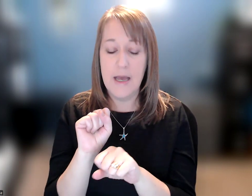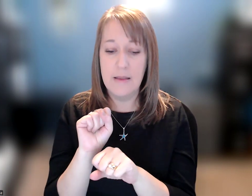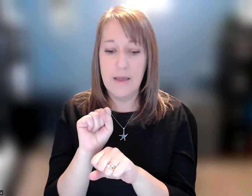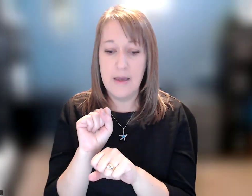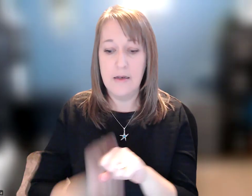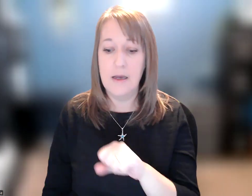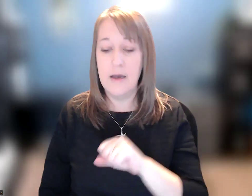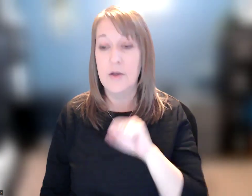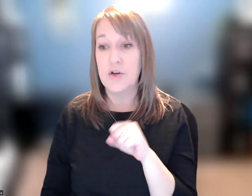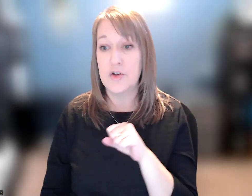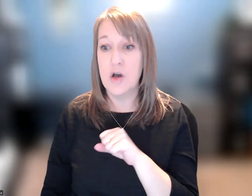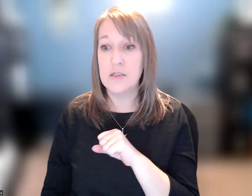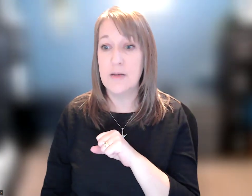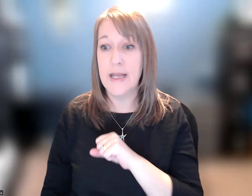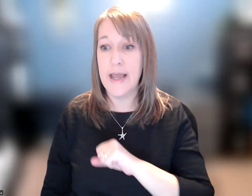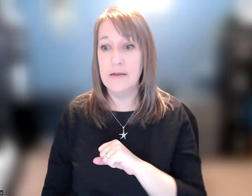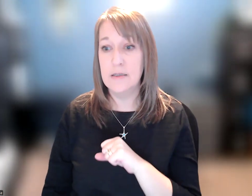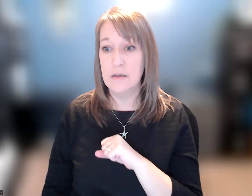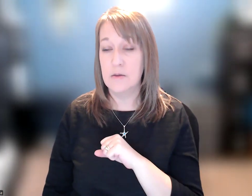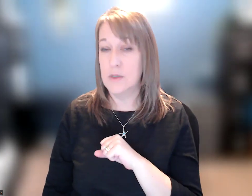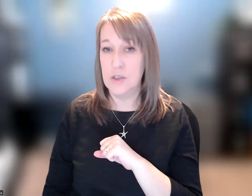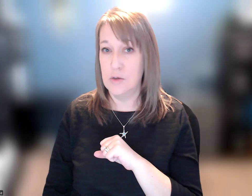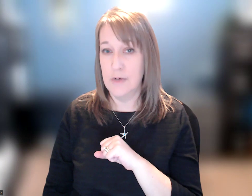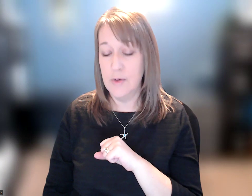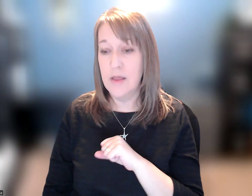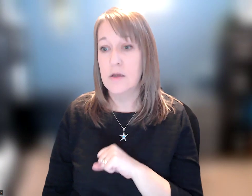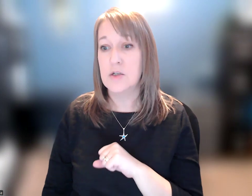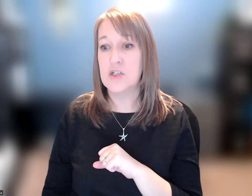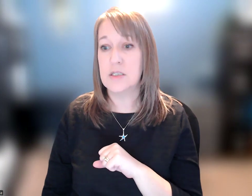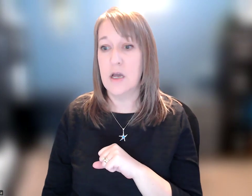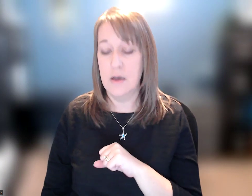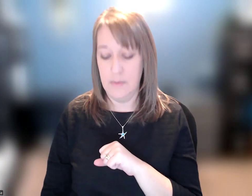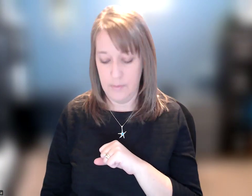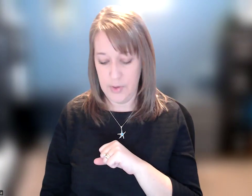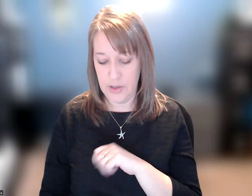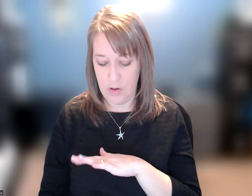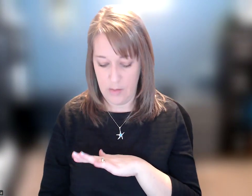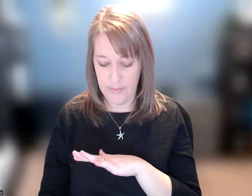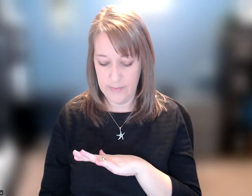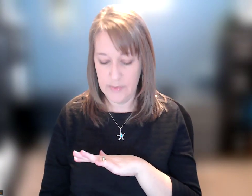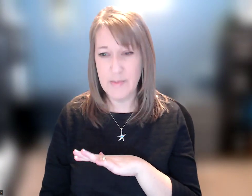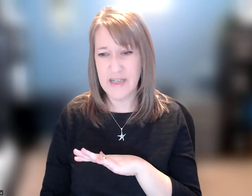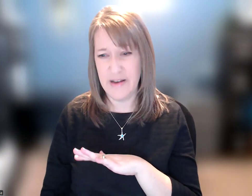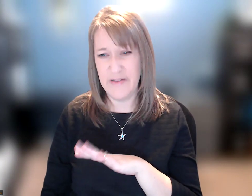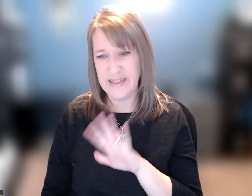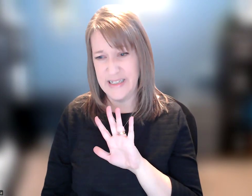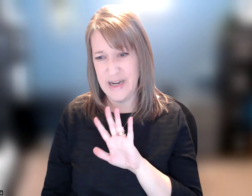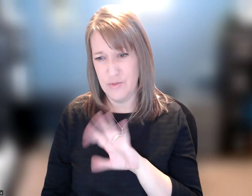and then on your non-dominant hand, the one that you don't write with, just kind of put your palm's kind of facing down,